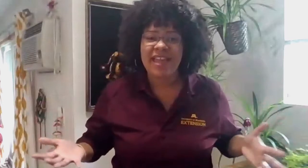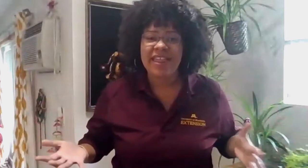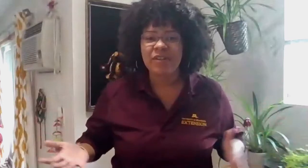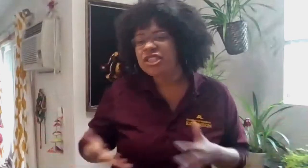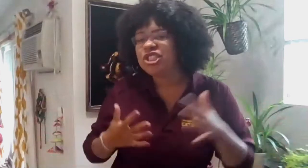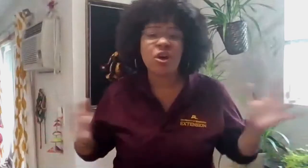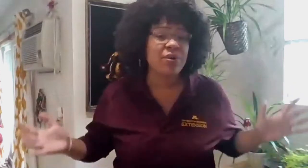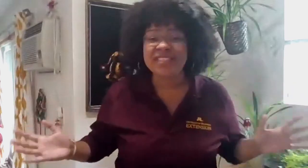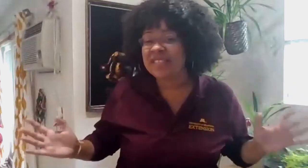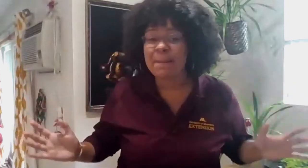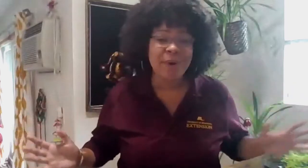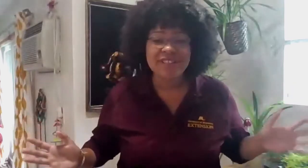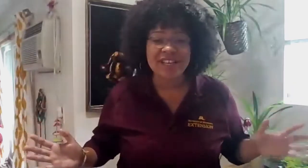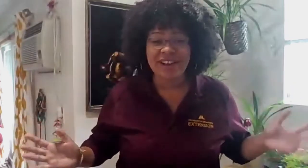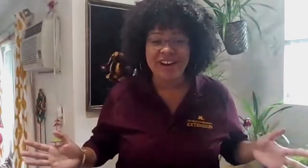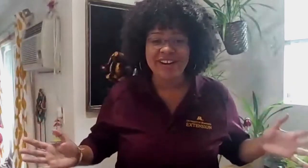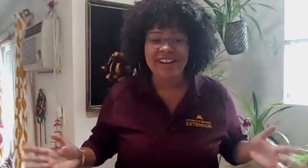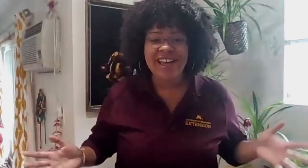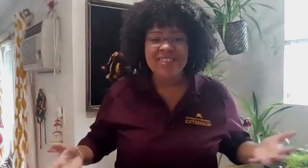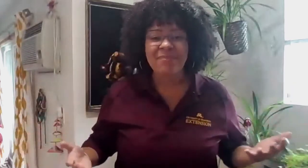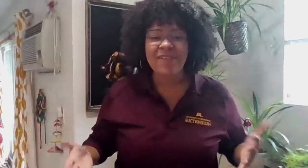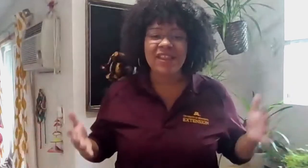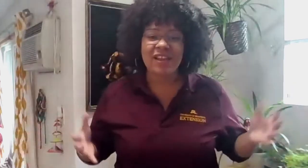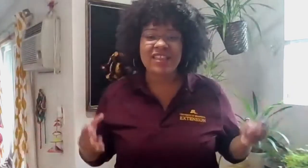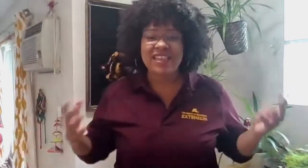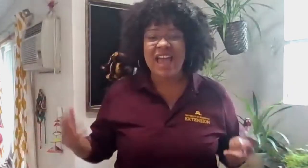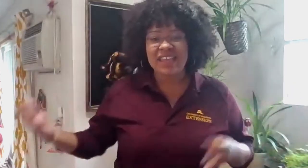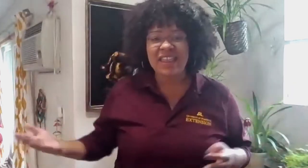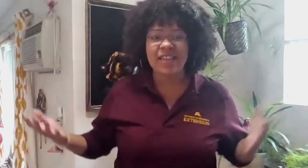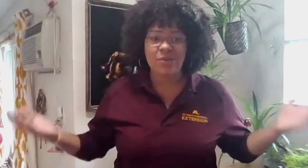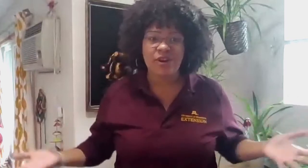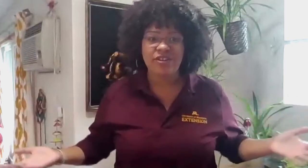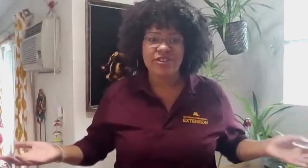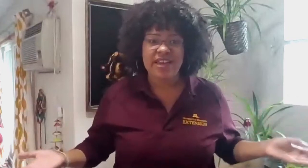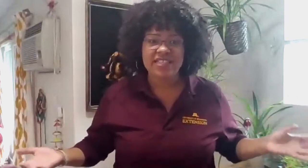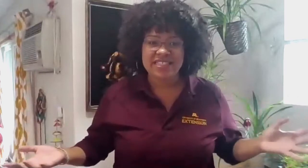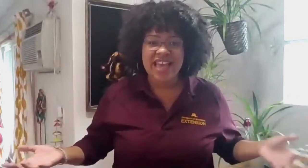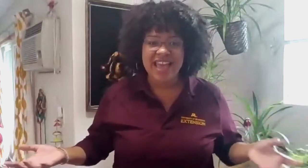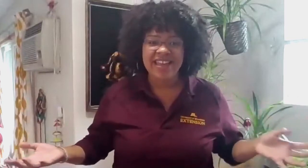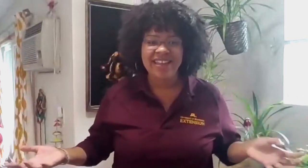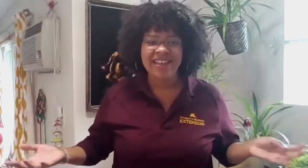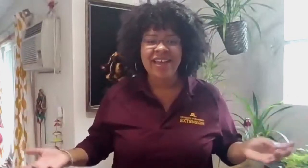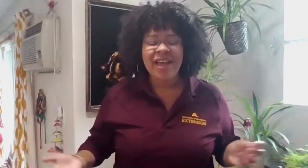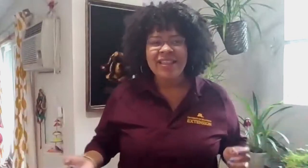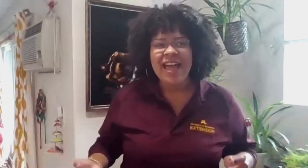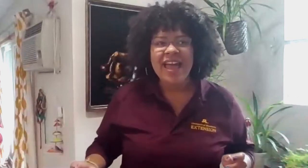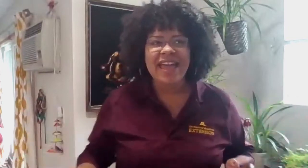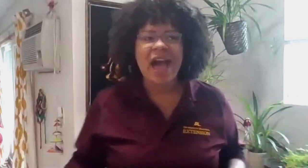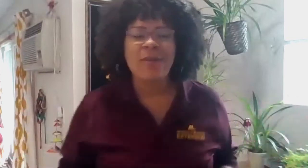Sign Language is so simple to learn. Some of it looks exactly like the word you're trying to say. Like, how about